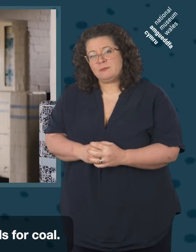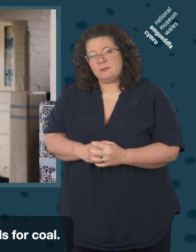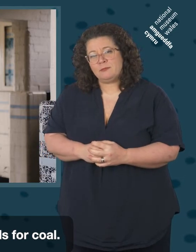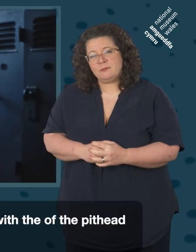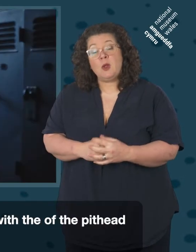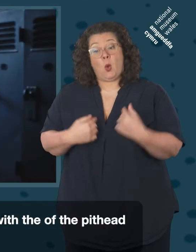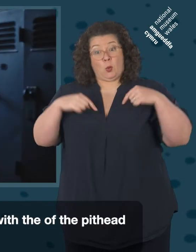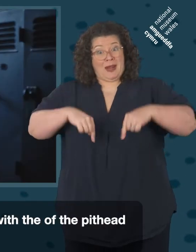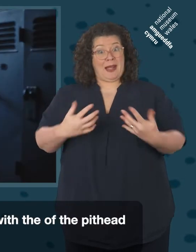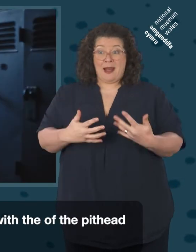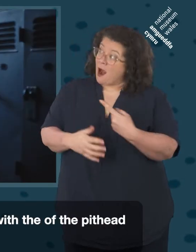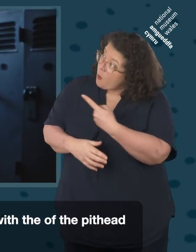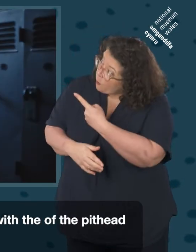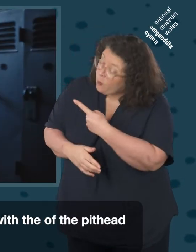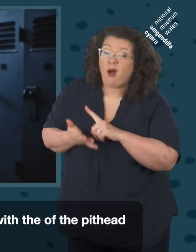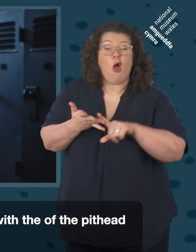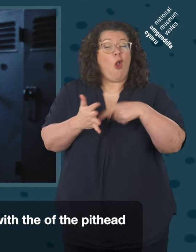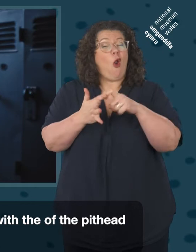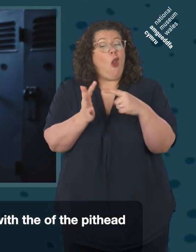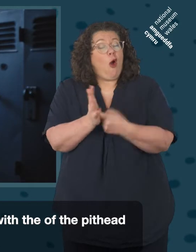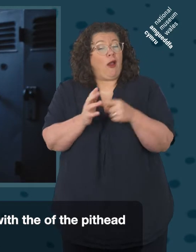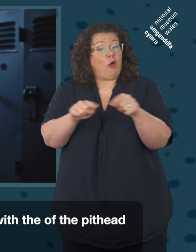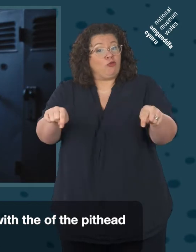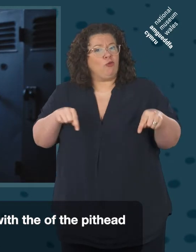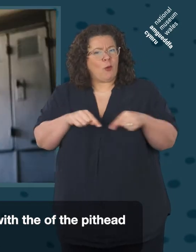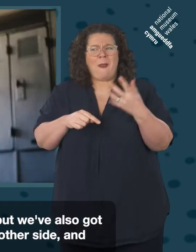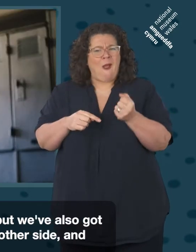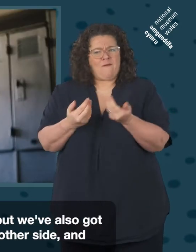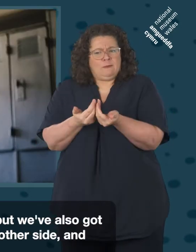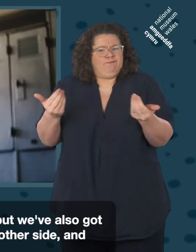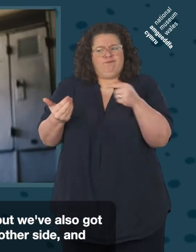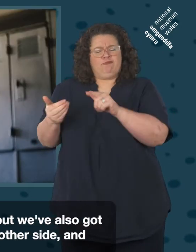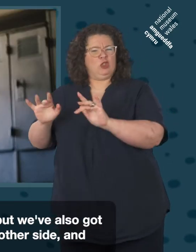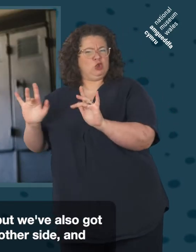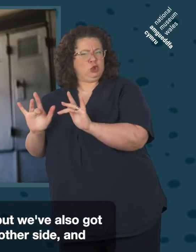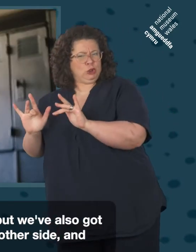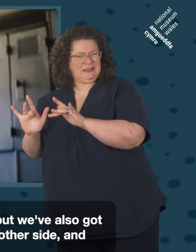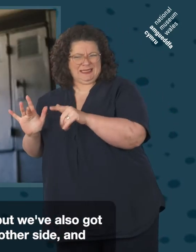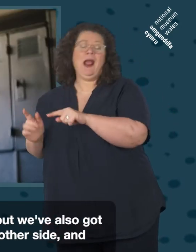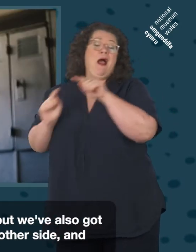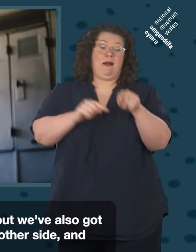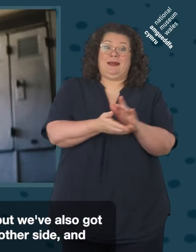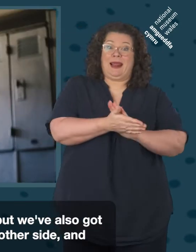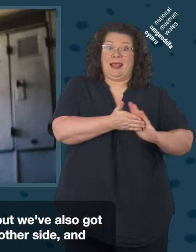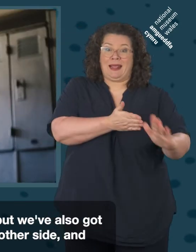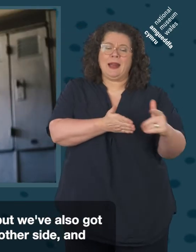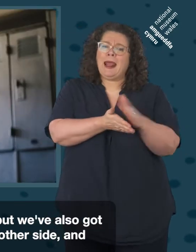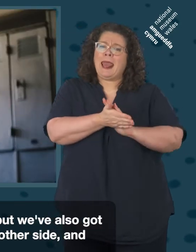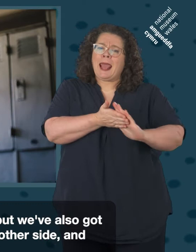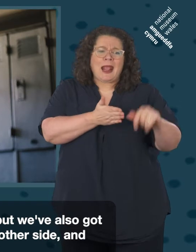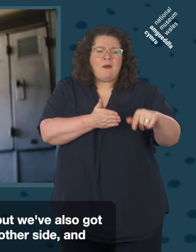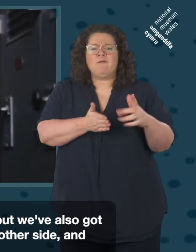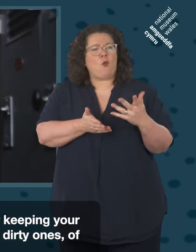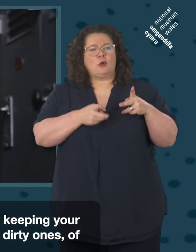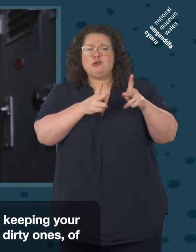coal. We are now in the locker room of the pithead baths. These are the dirty lockers, but we've also got a set of clean lockers